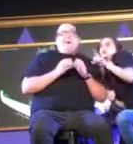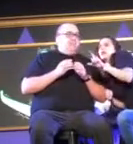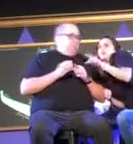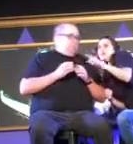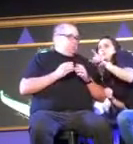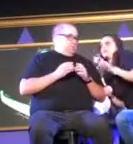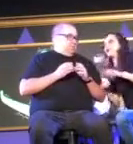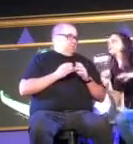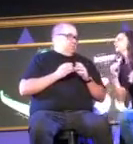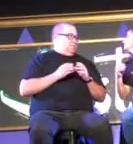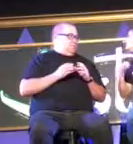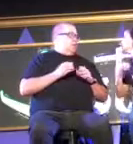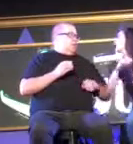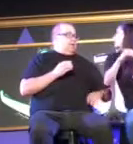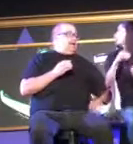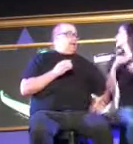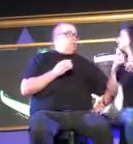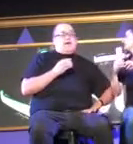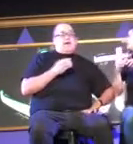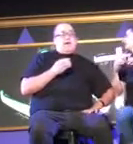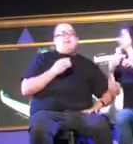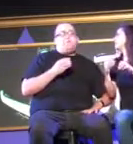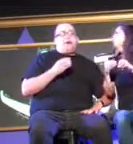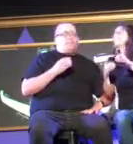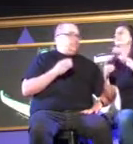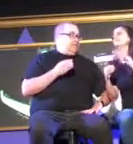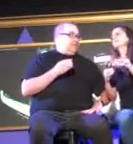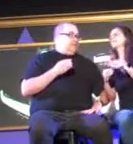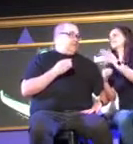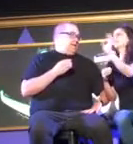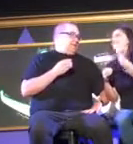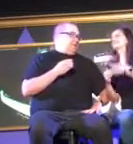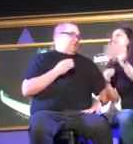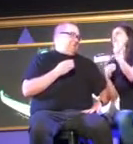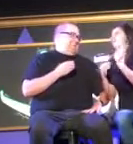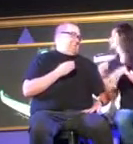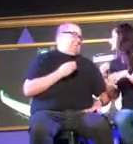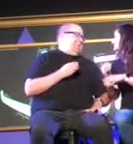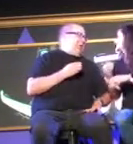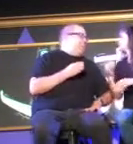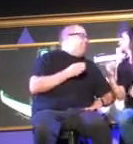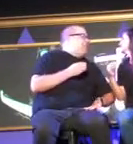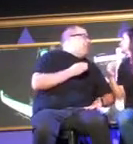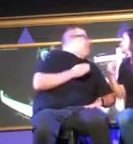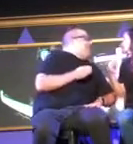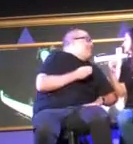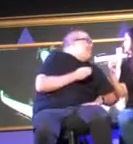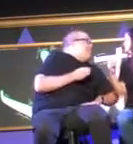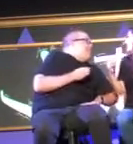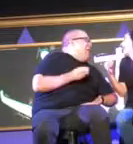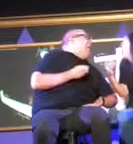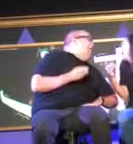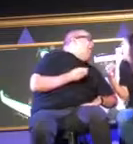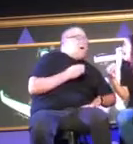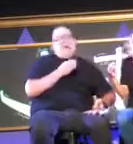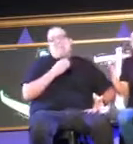out. Hold on, Facebook friends. Oh yeah. Well, it reminds me. YouTube friends. Yeah, we'll play it on both.